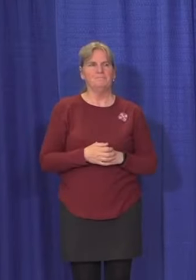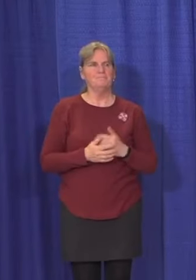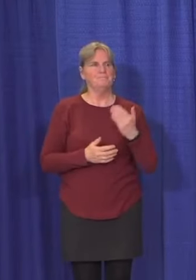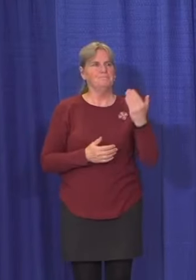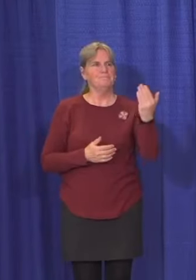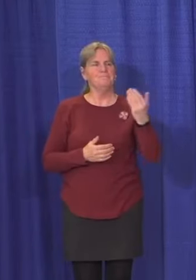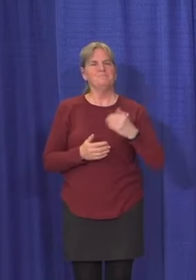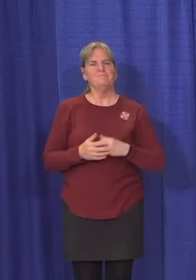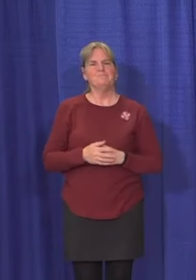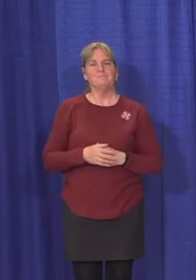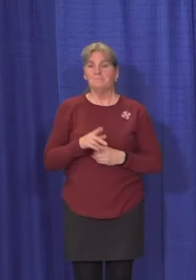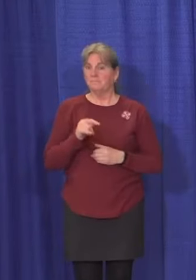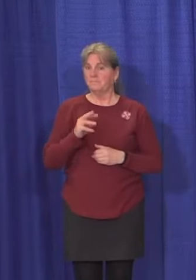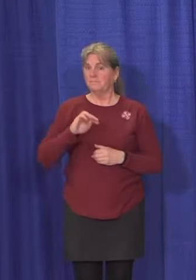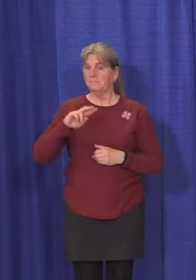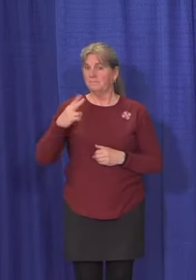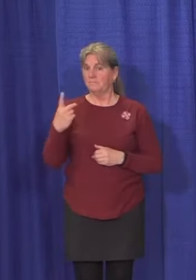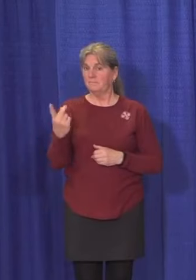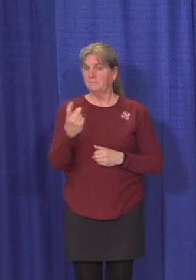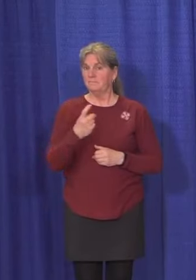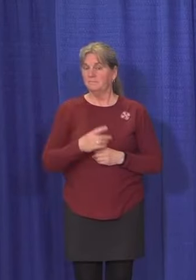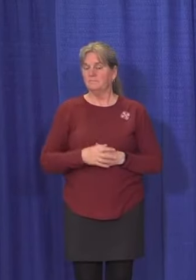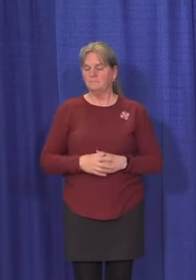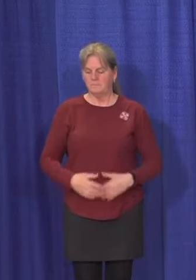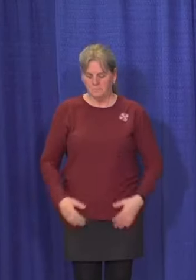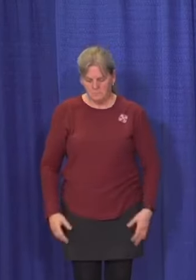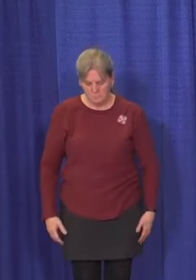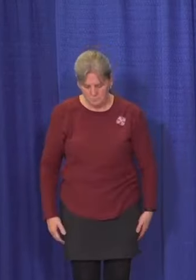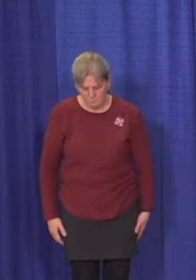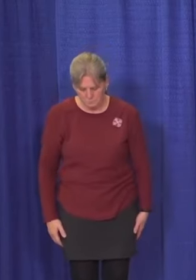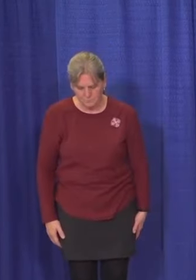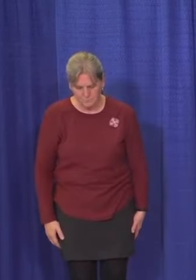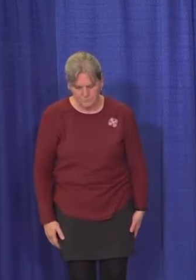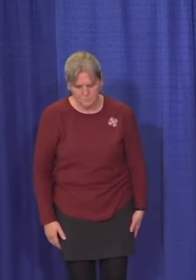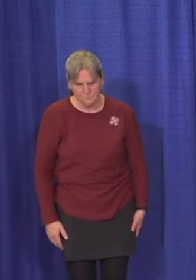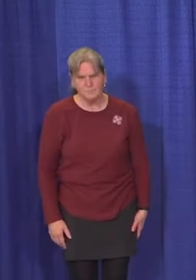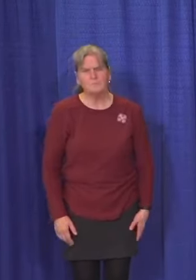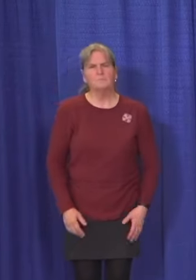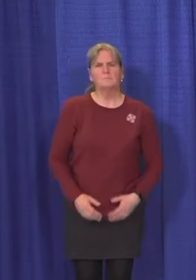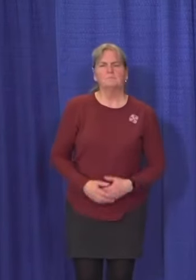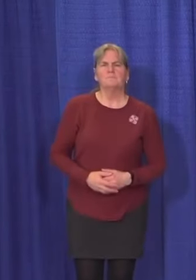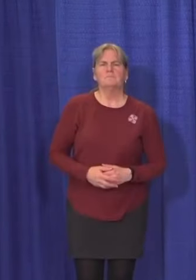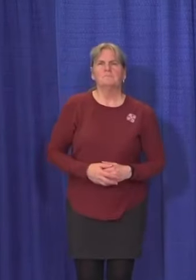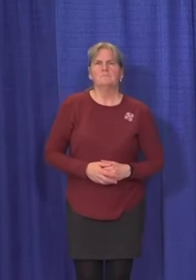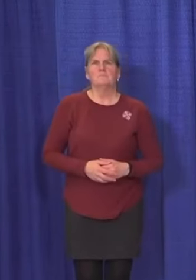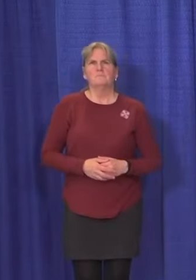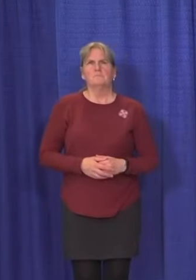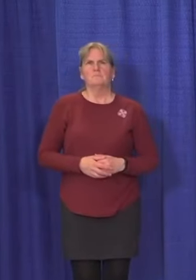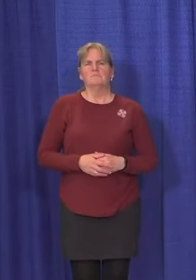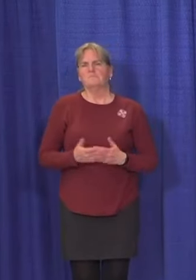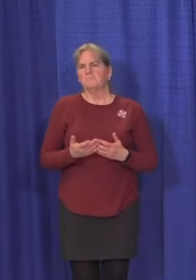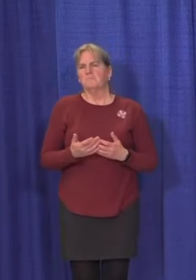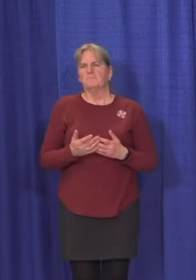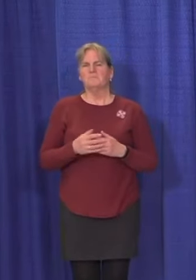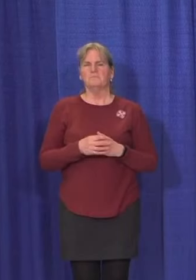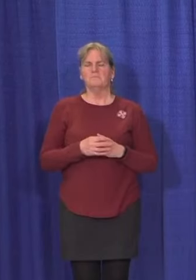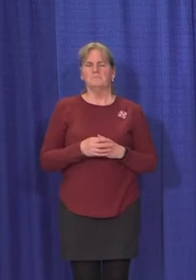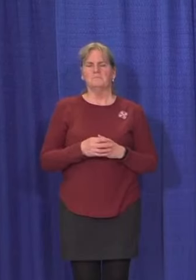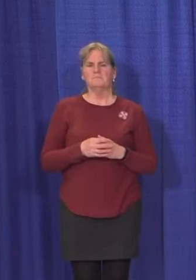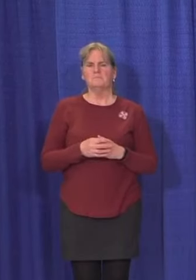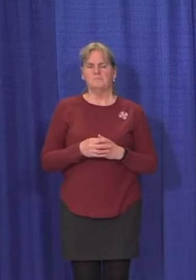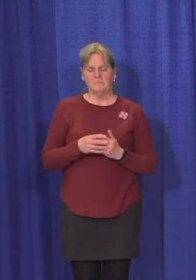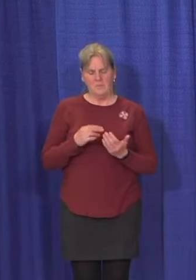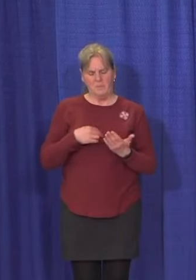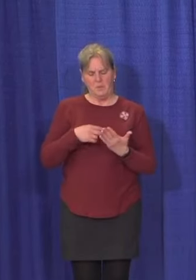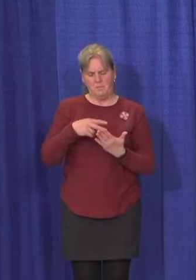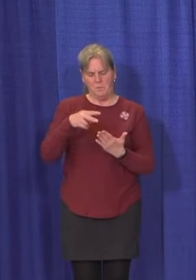Thanks, Tim. Do you have a second question? Yes, and this one is again for either one of you. I've been reading a number